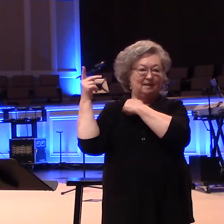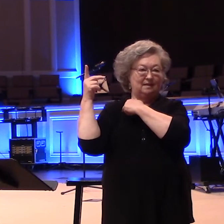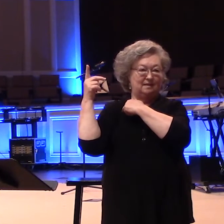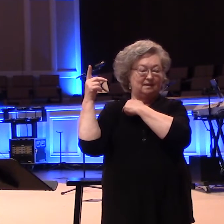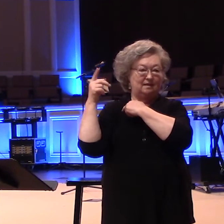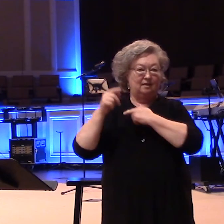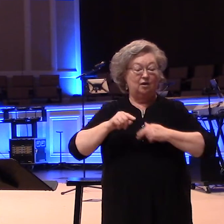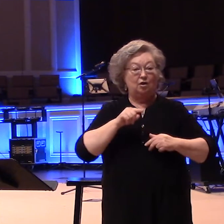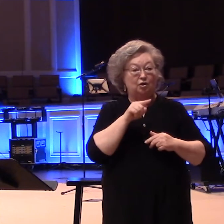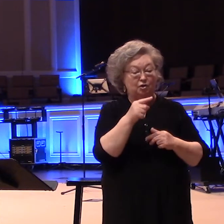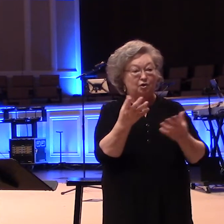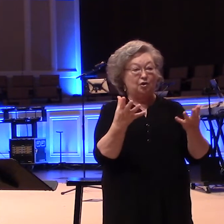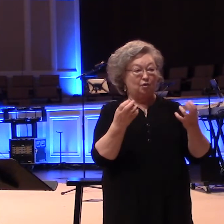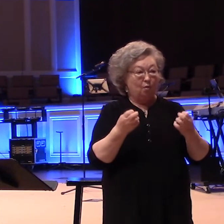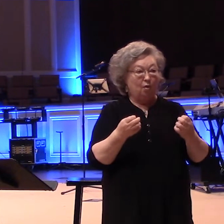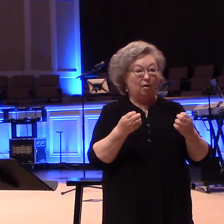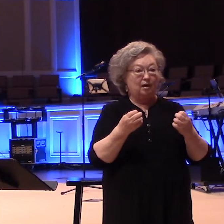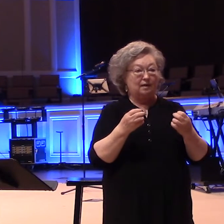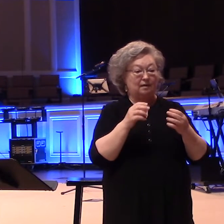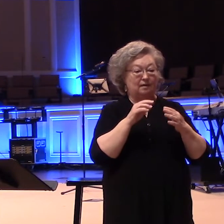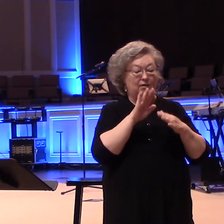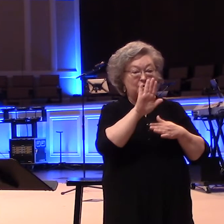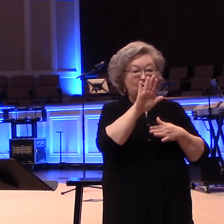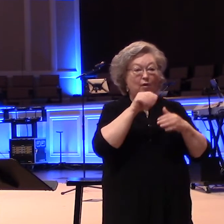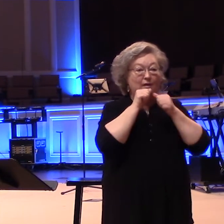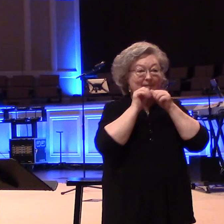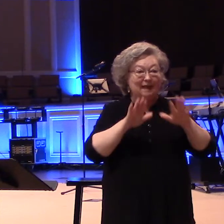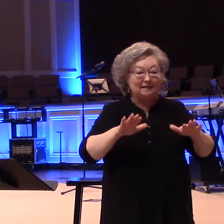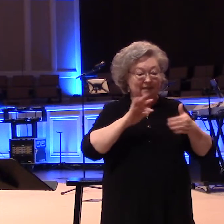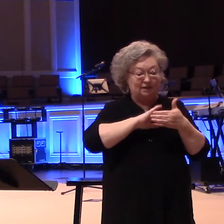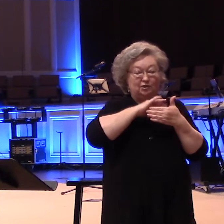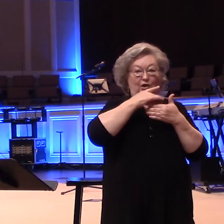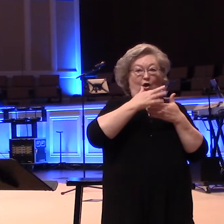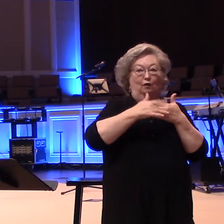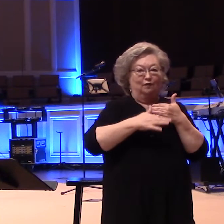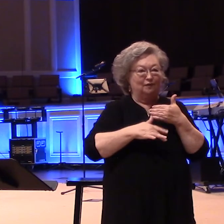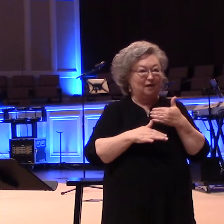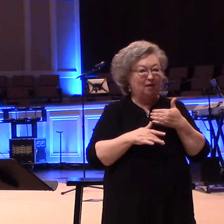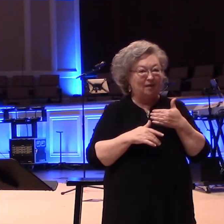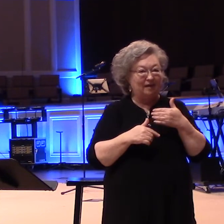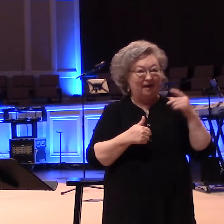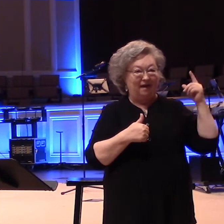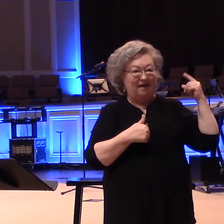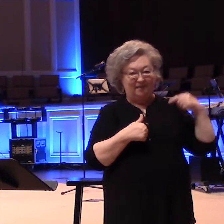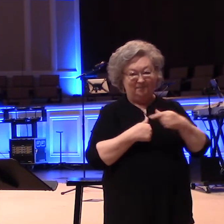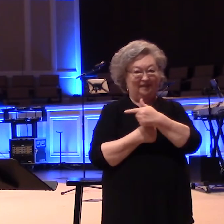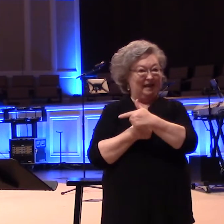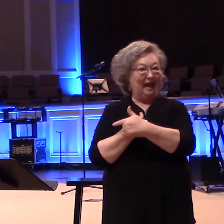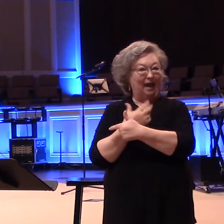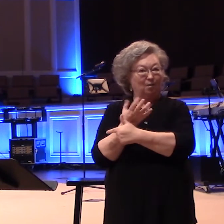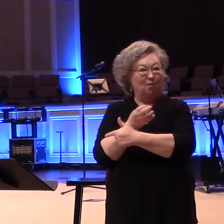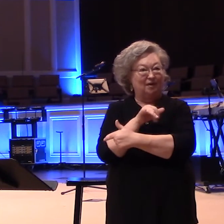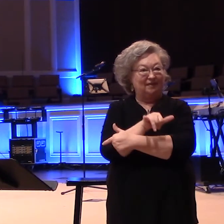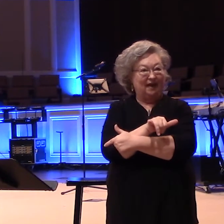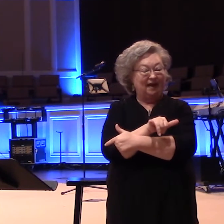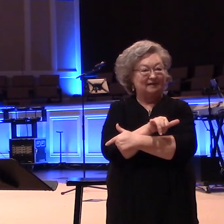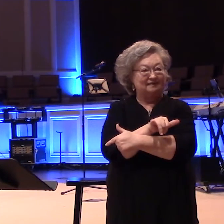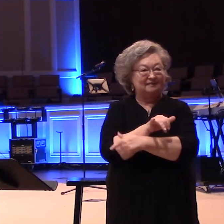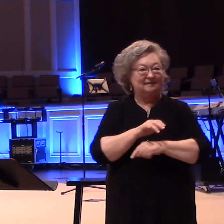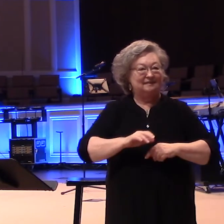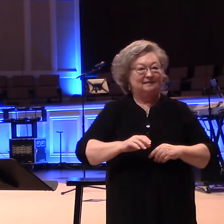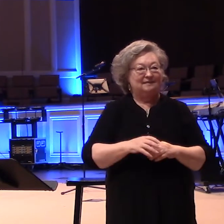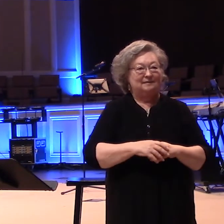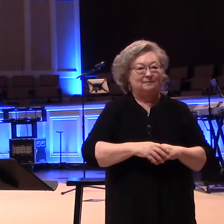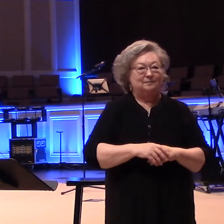Do you want an overflowing blessing in your life? I'd like that from the Lord. Not